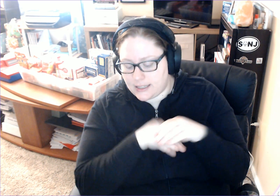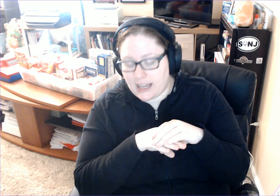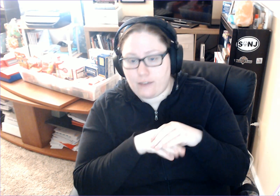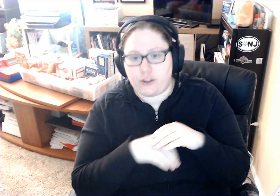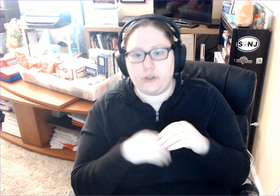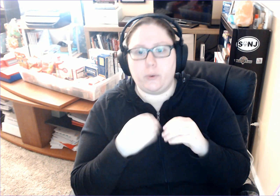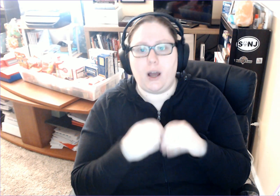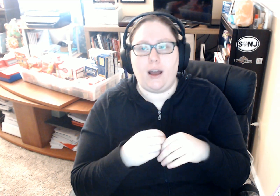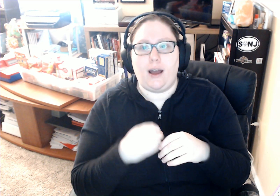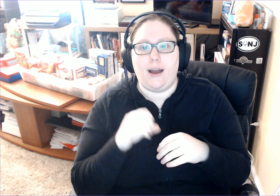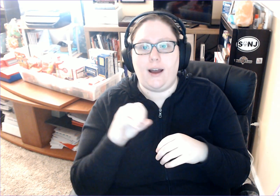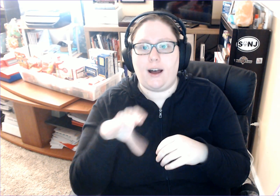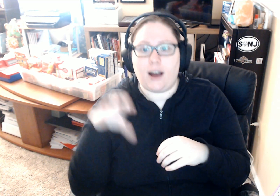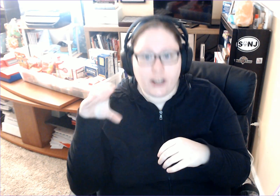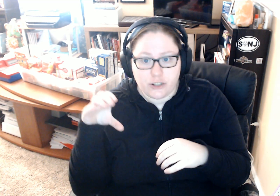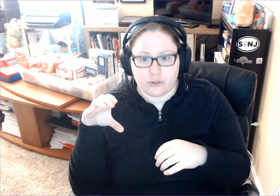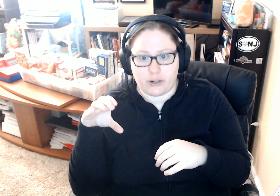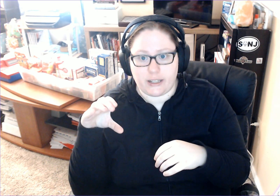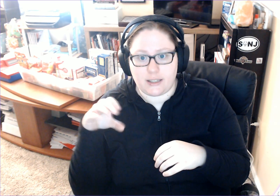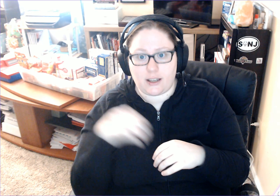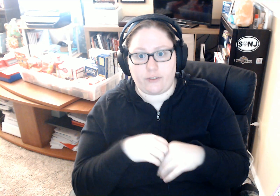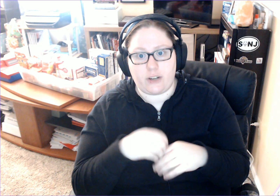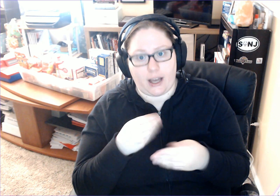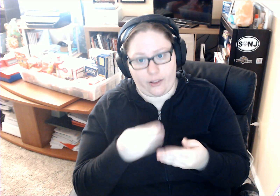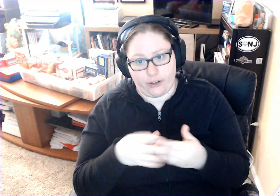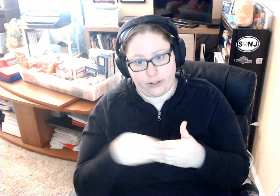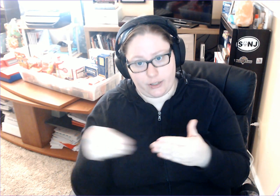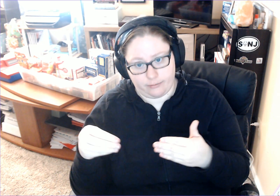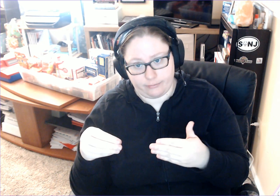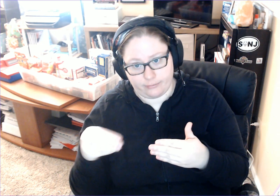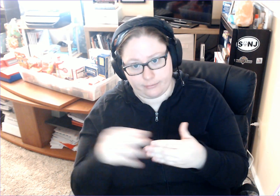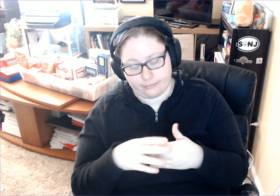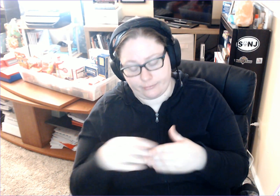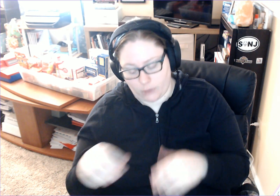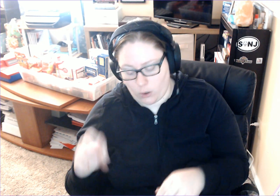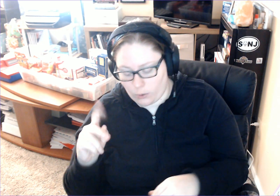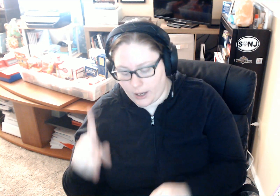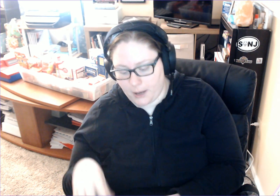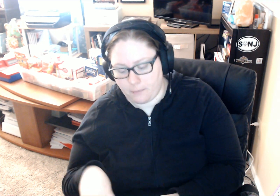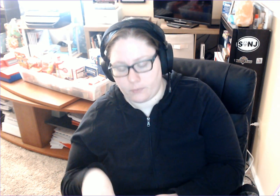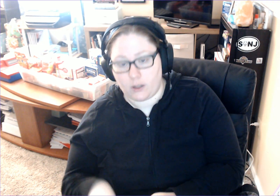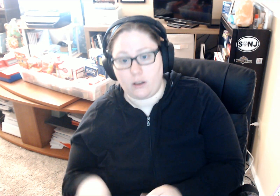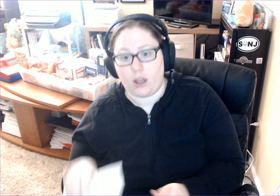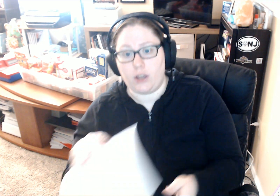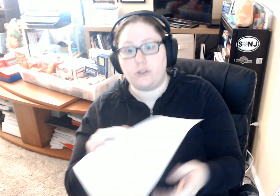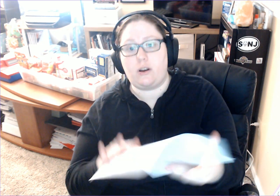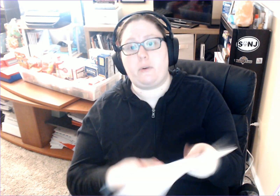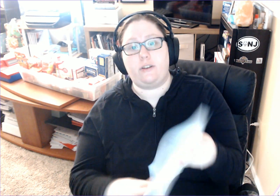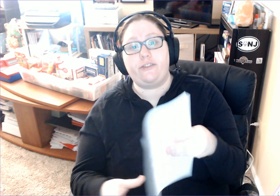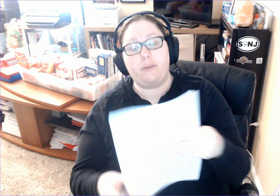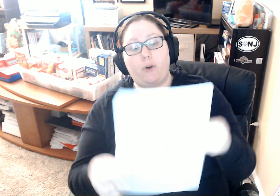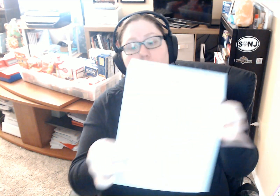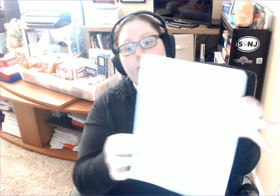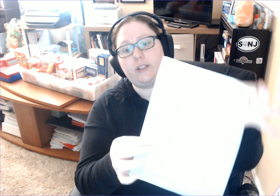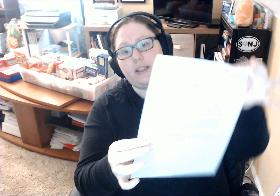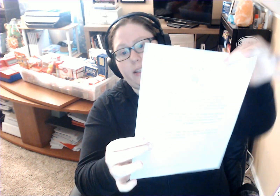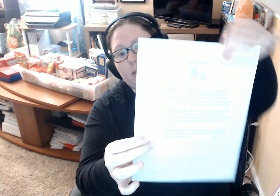you hundreds of dollars. Okay? So now we're going to flip over to this